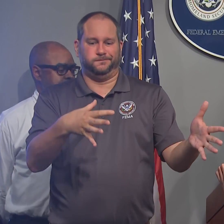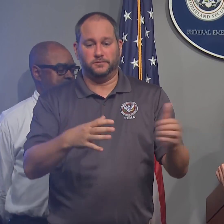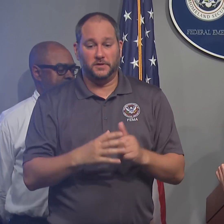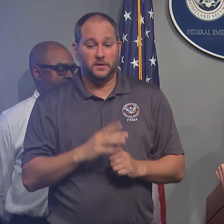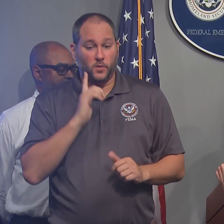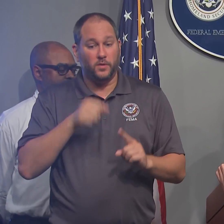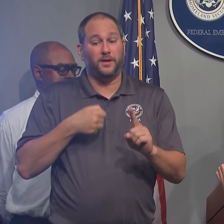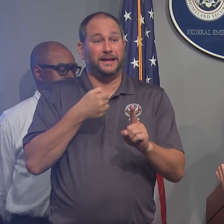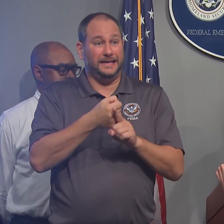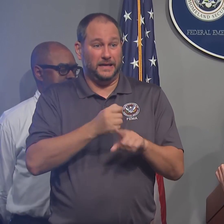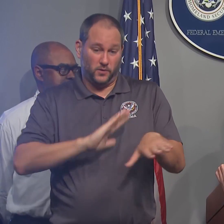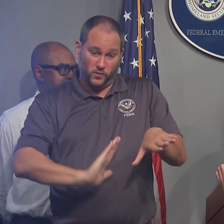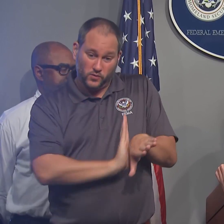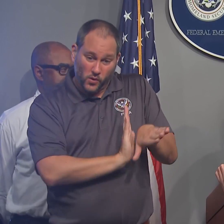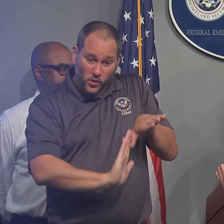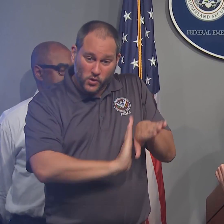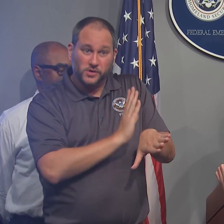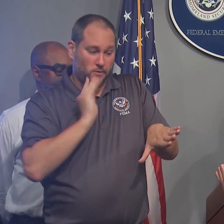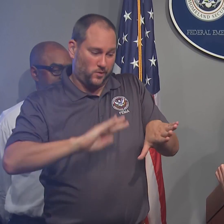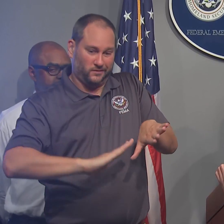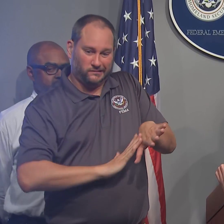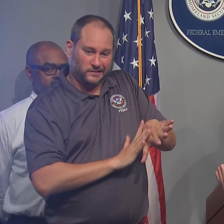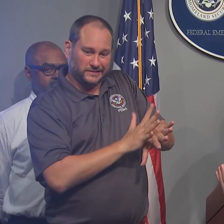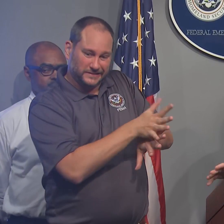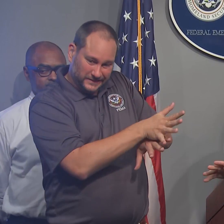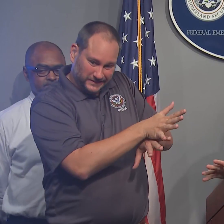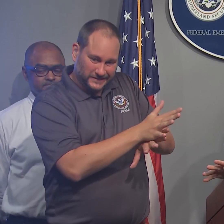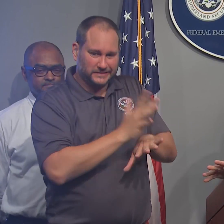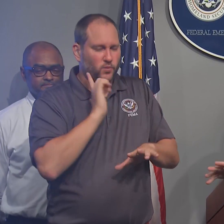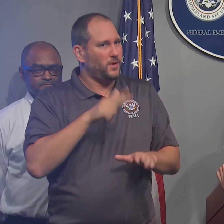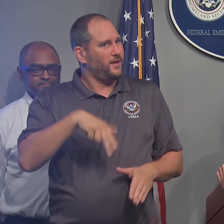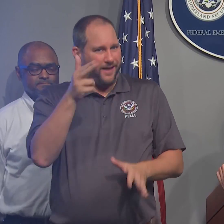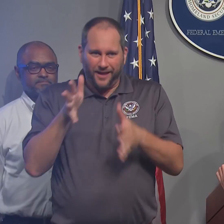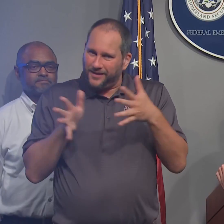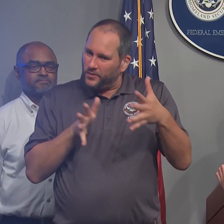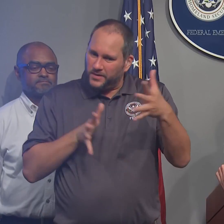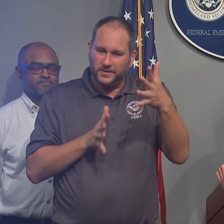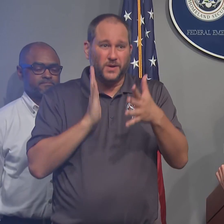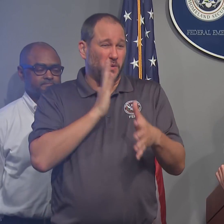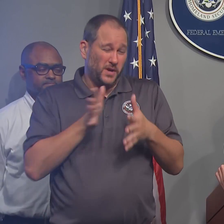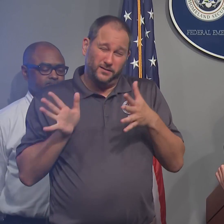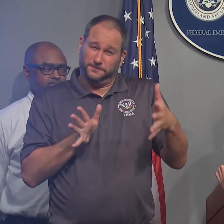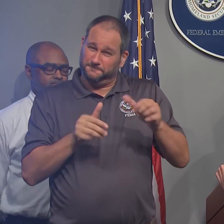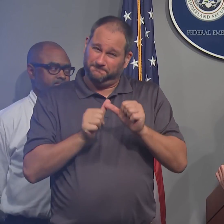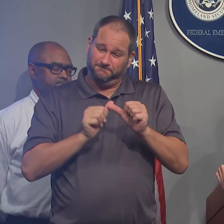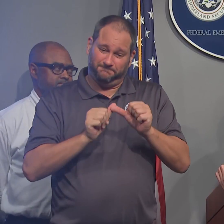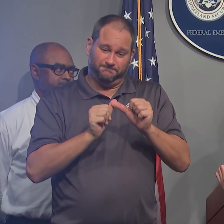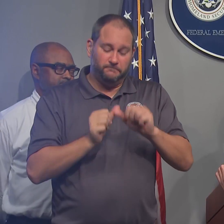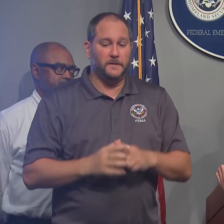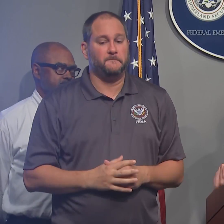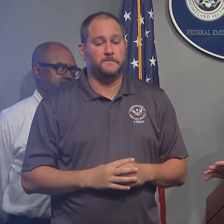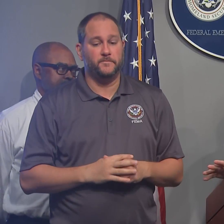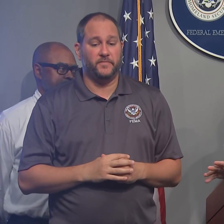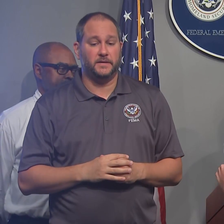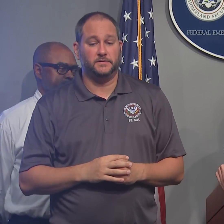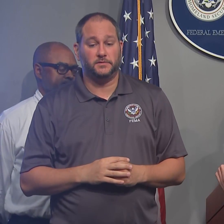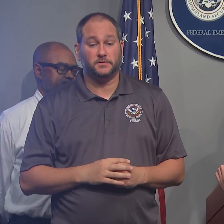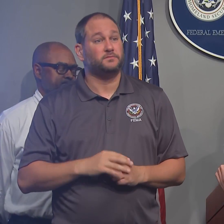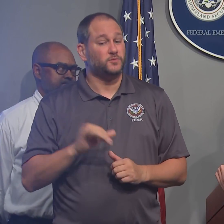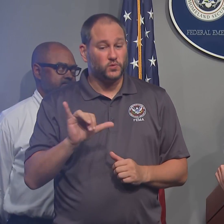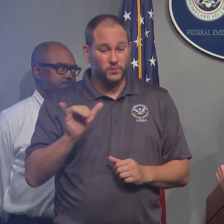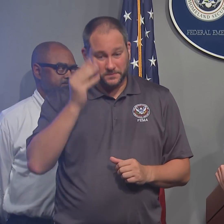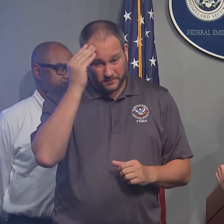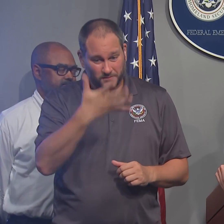some high inland winds as this storm starts to come in and push into the coast. Coupled with that is copious amounts